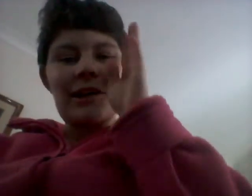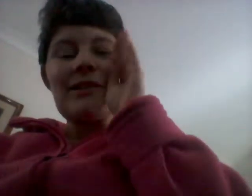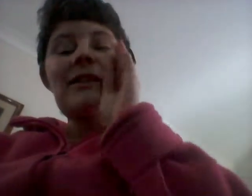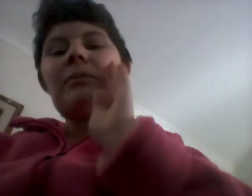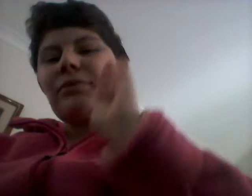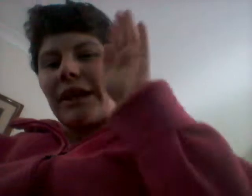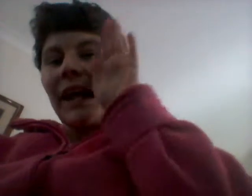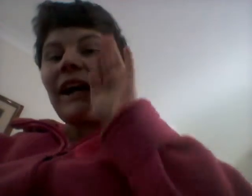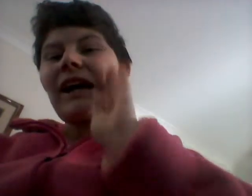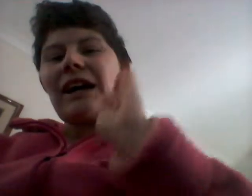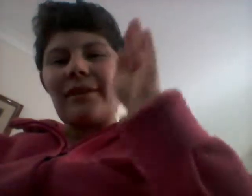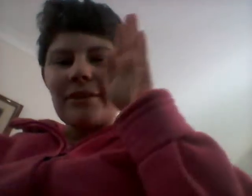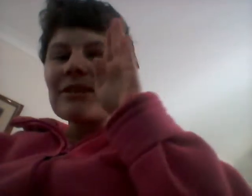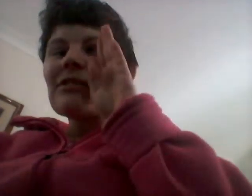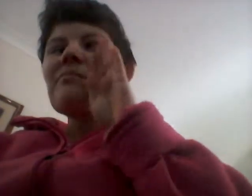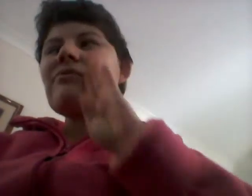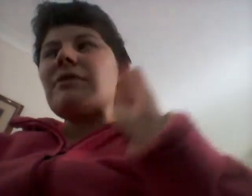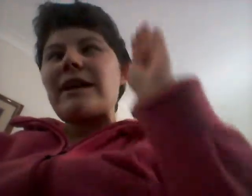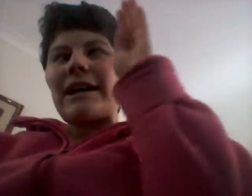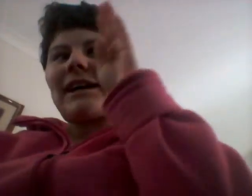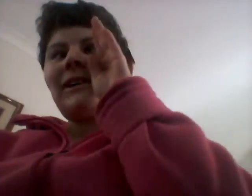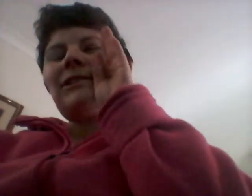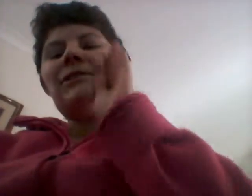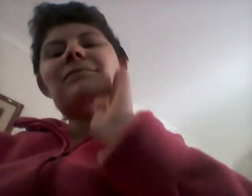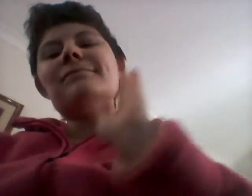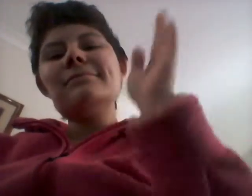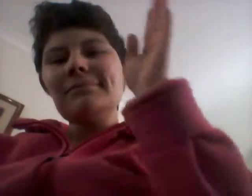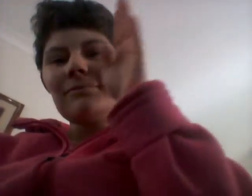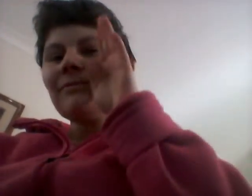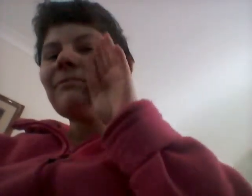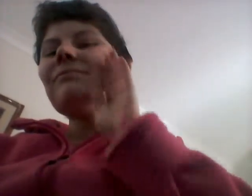Brown. Brown. Brown.